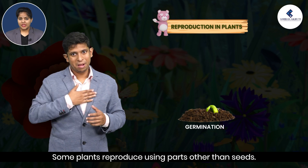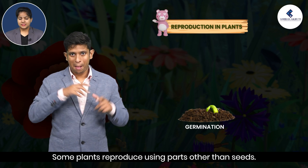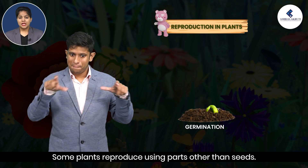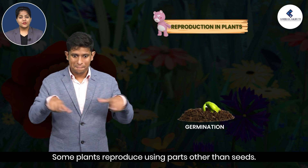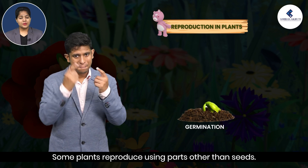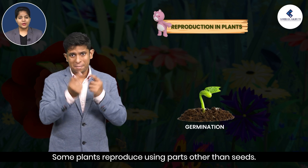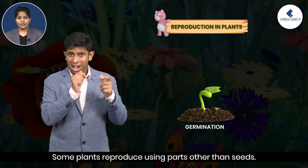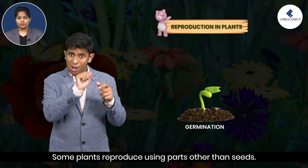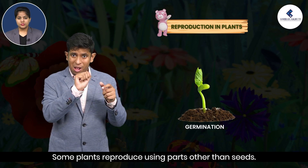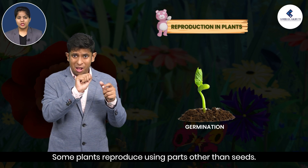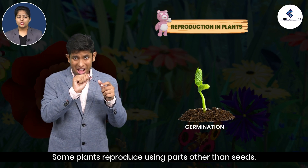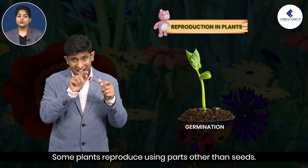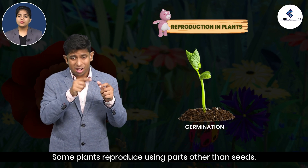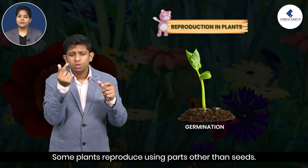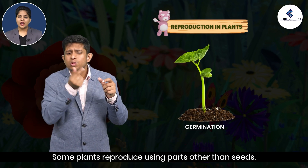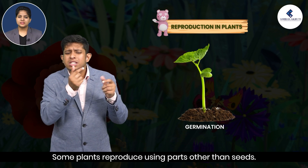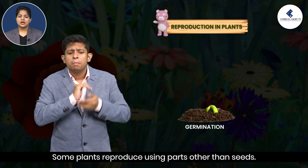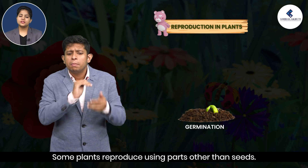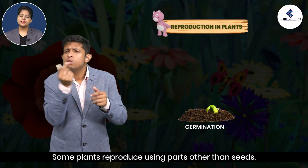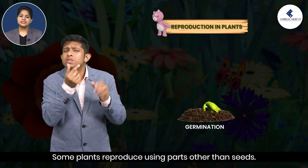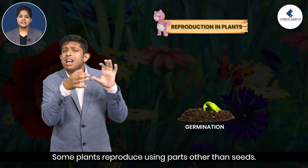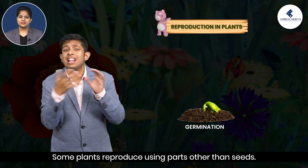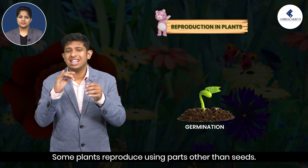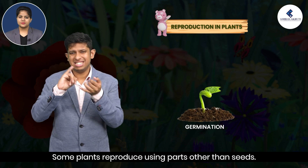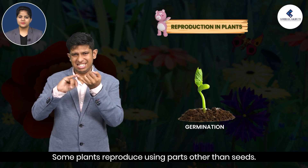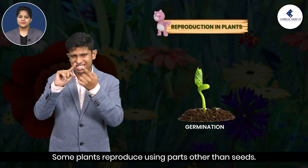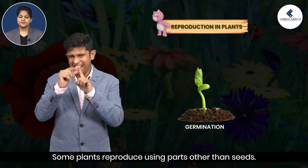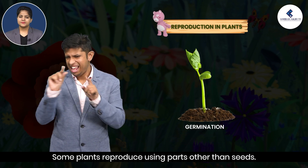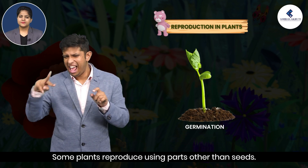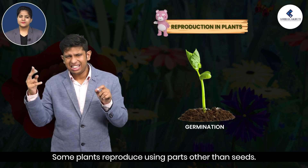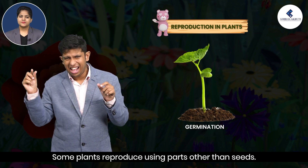Some plants reproduce using parts other than seeds.